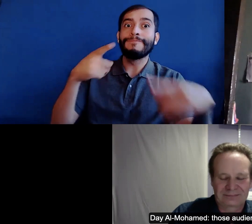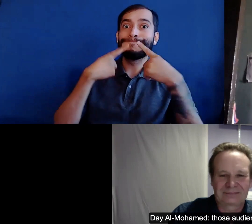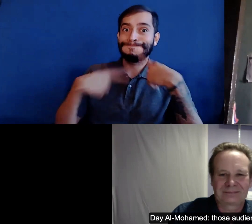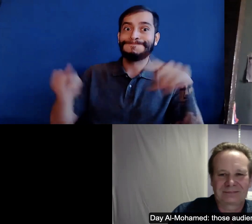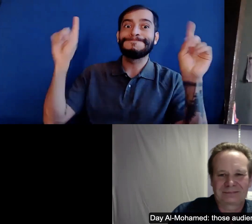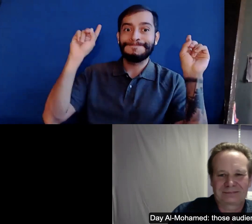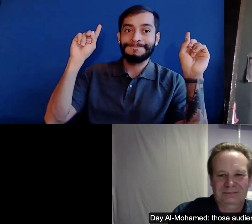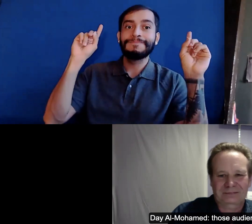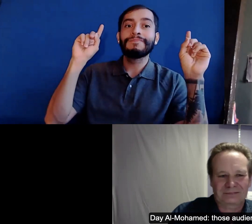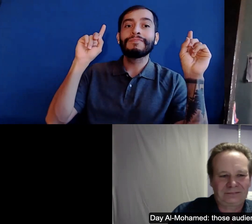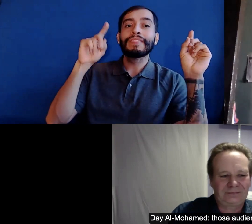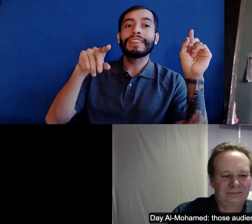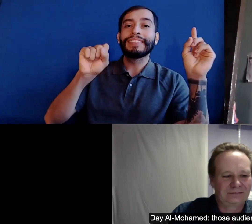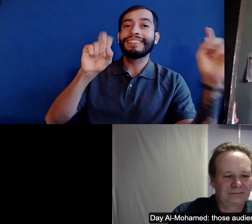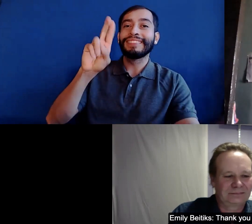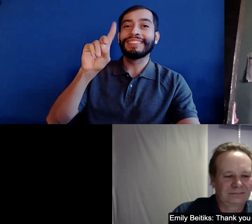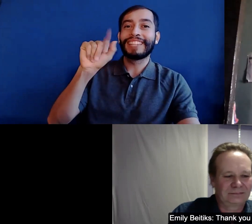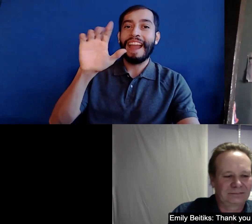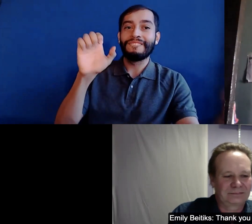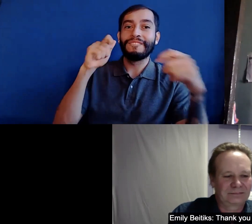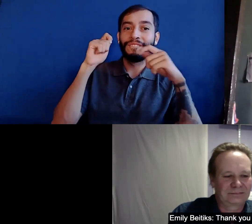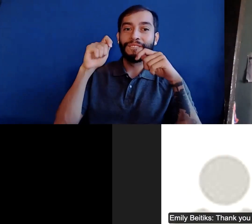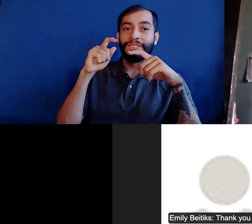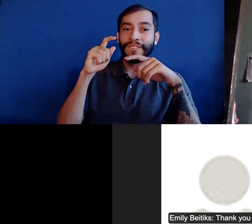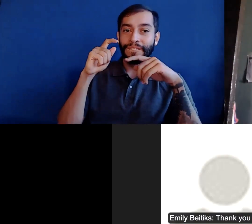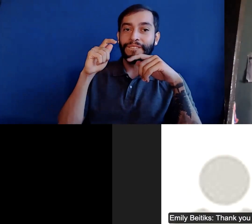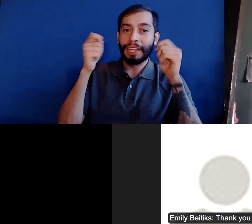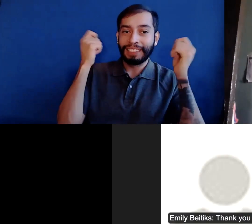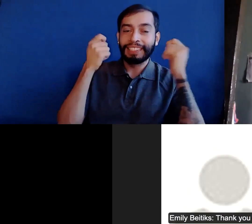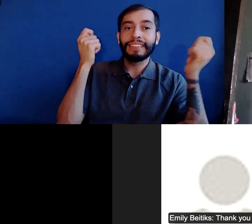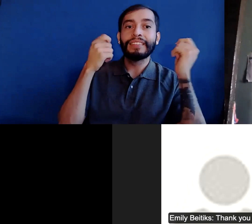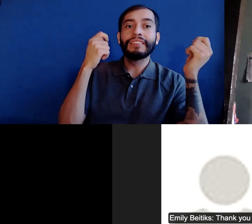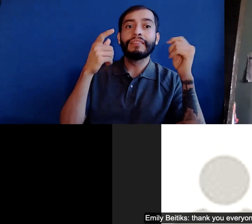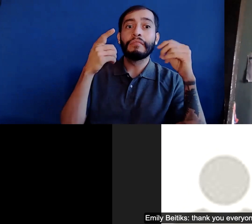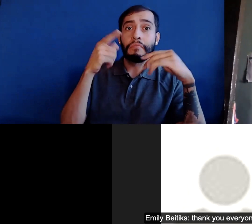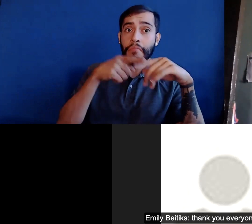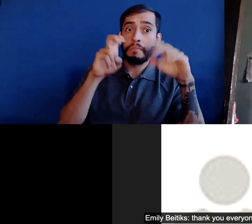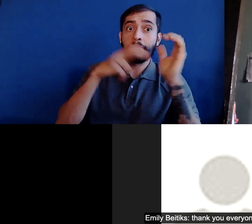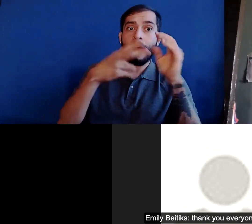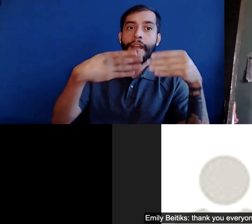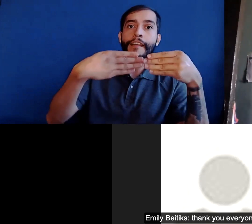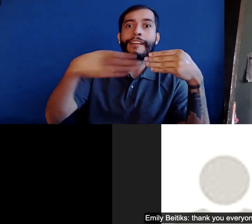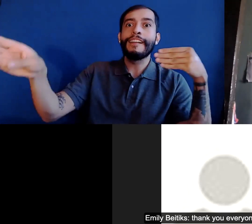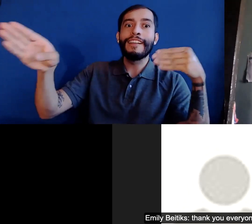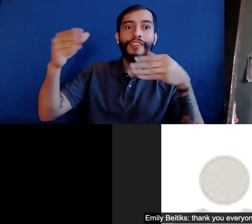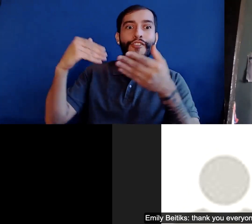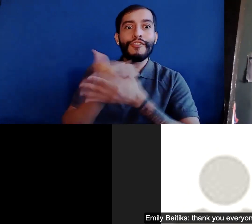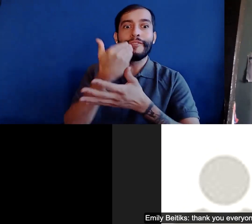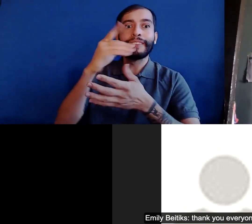given other disability filmmakers an opening to show their work beyond Superfest? Does anybody want to speak to